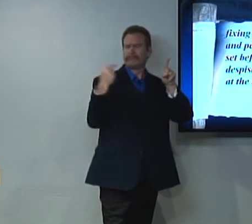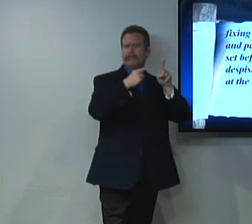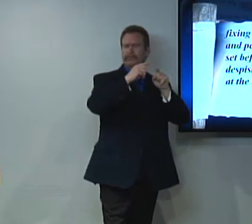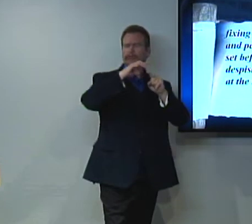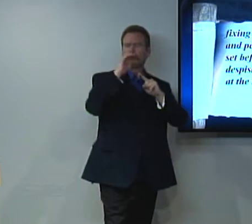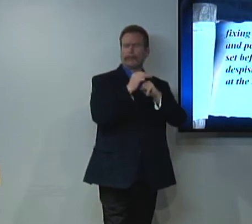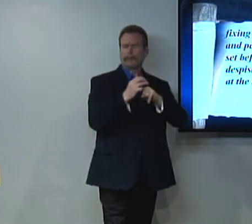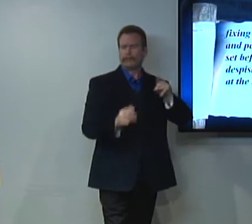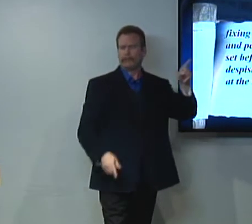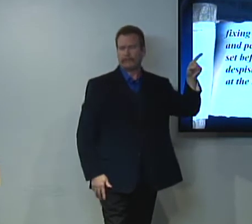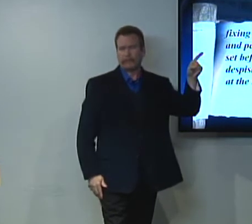For Jesus